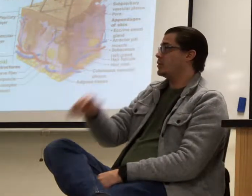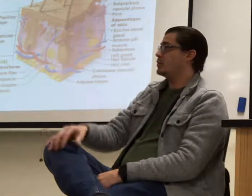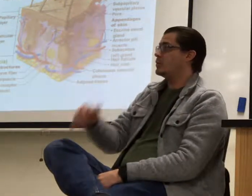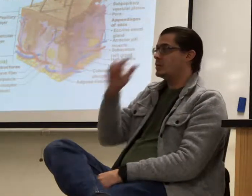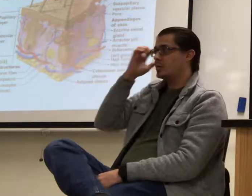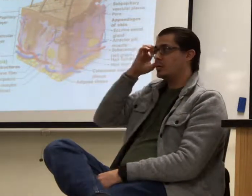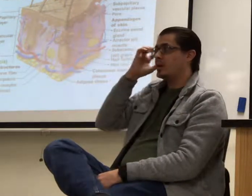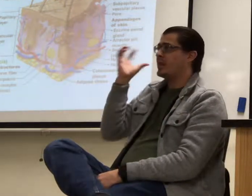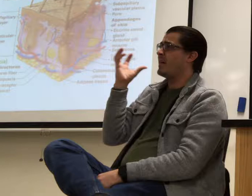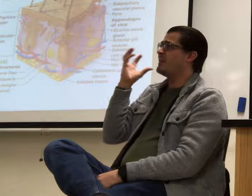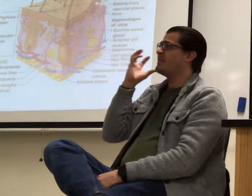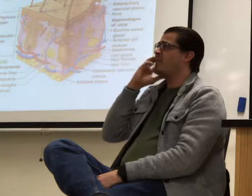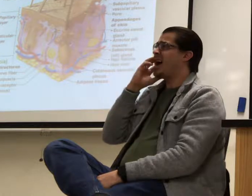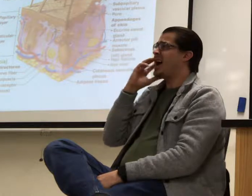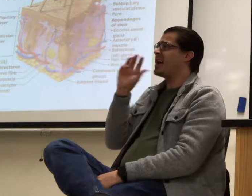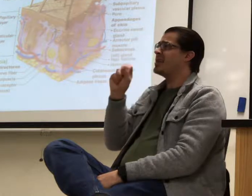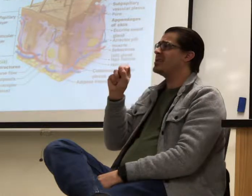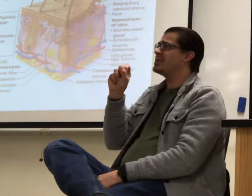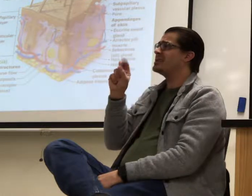the fat in the sub-Q layer,